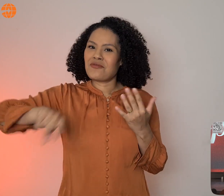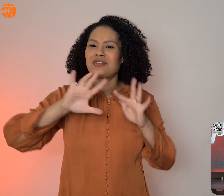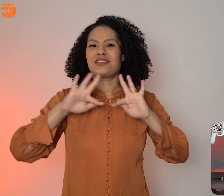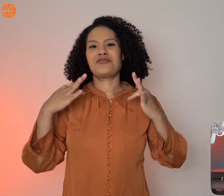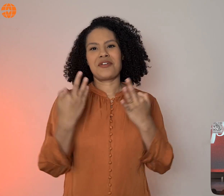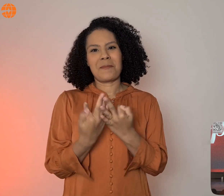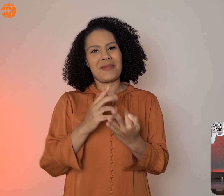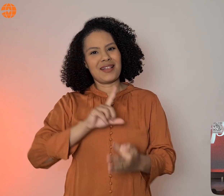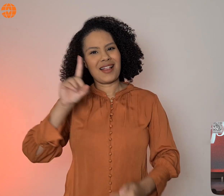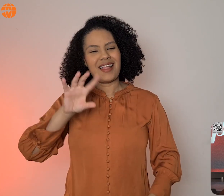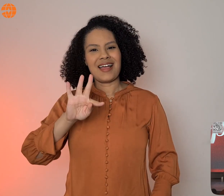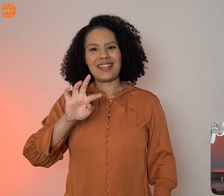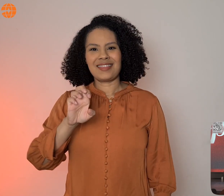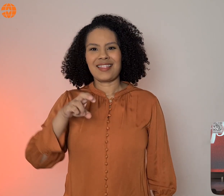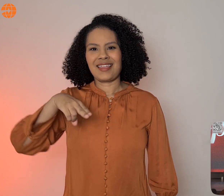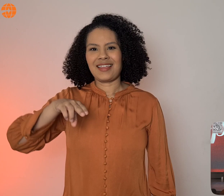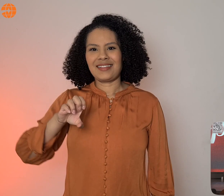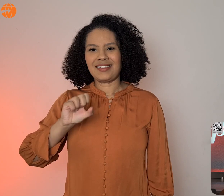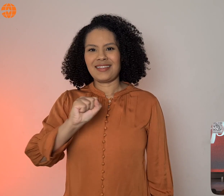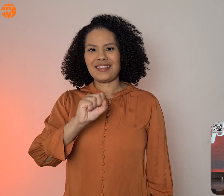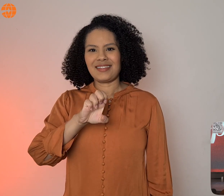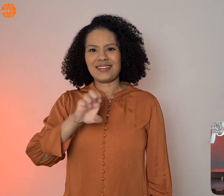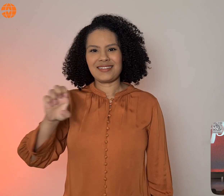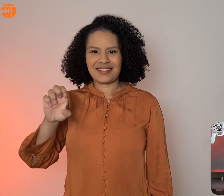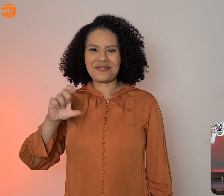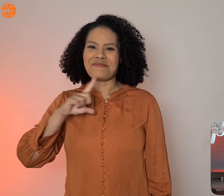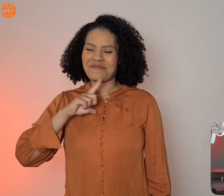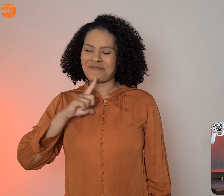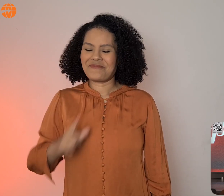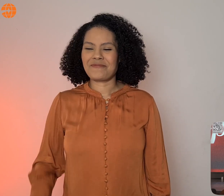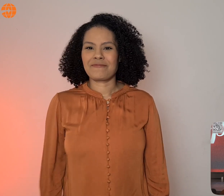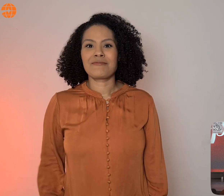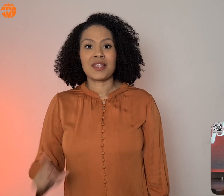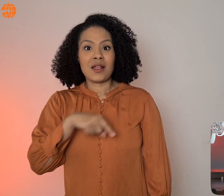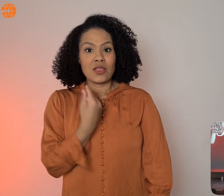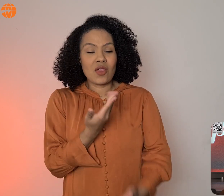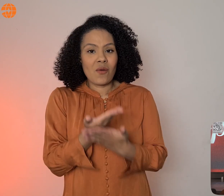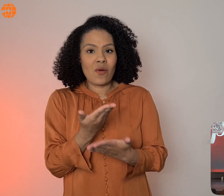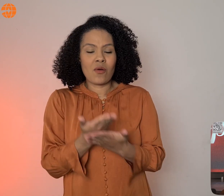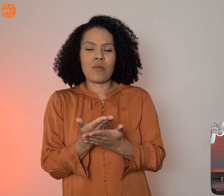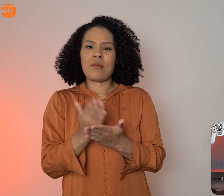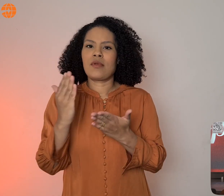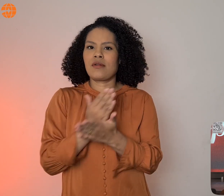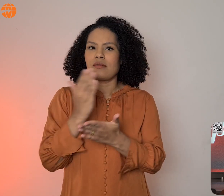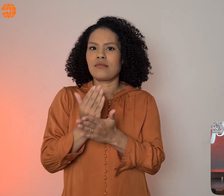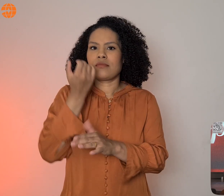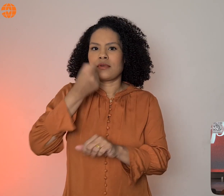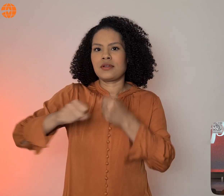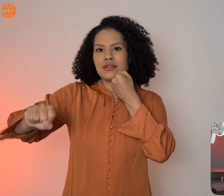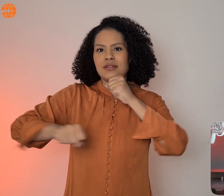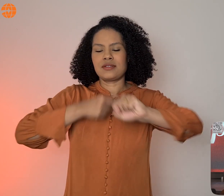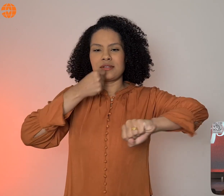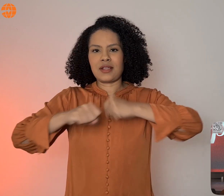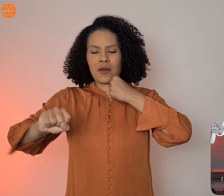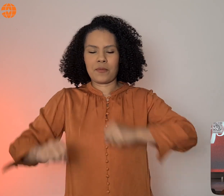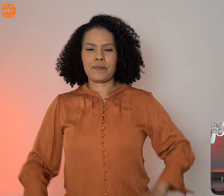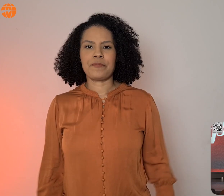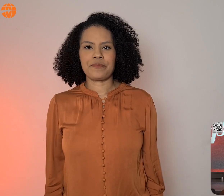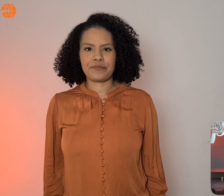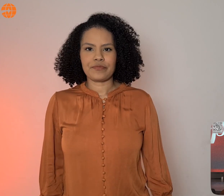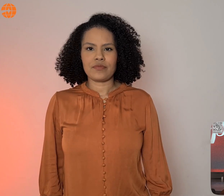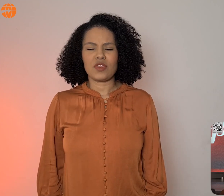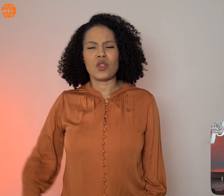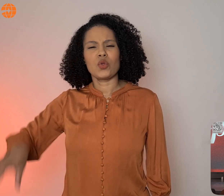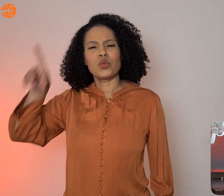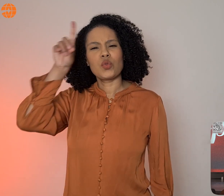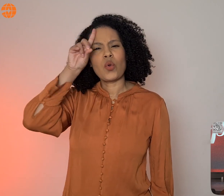tem uma família no Tennessee. But we're studying the book of Psalms. Nós estamos então estudando o livro de Salmos. And the whole church is reading a